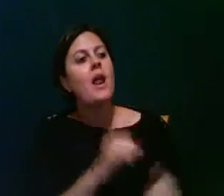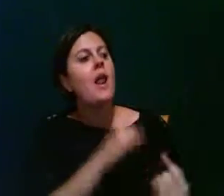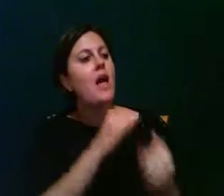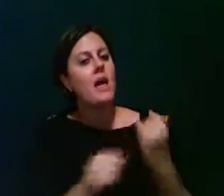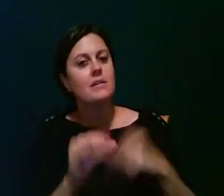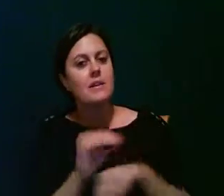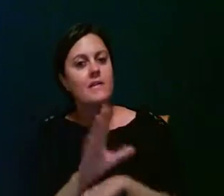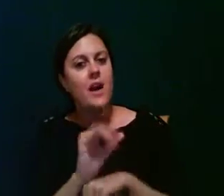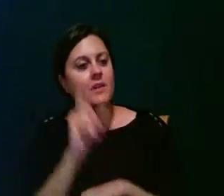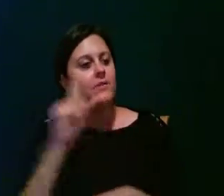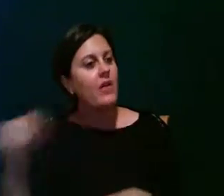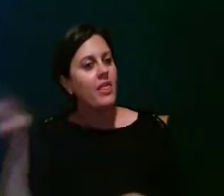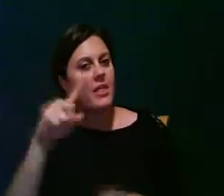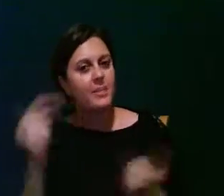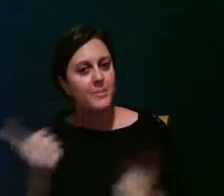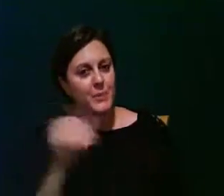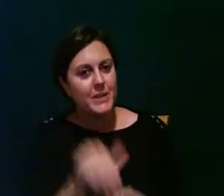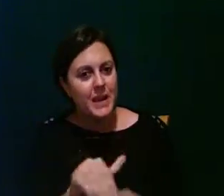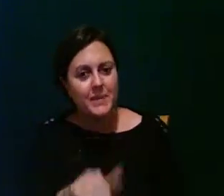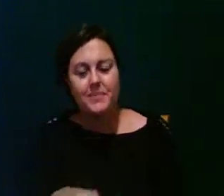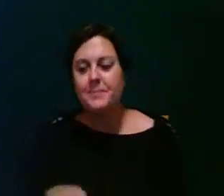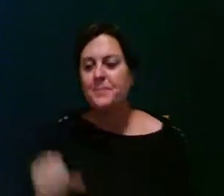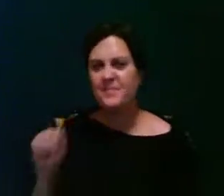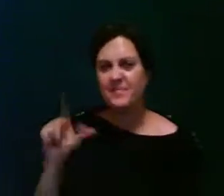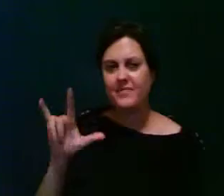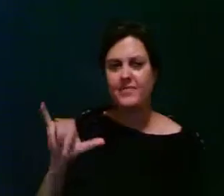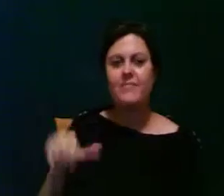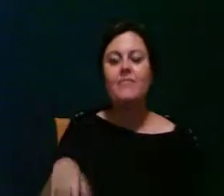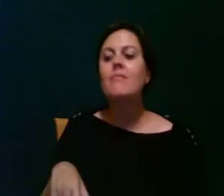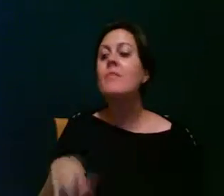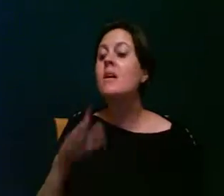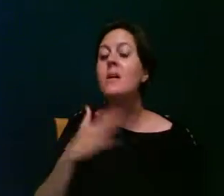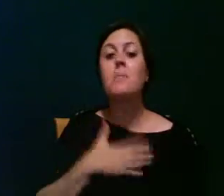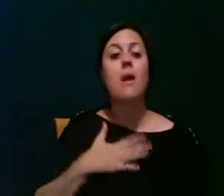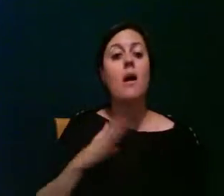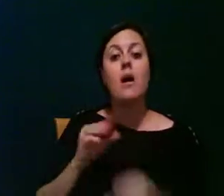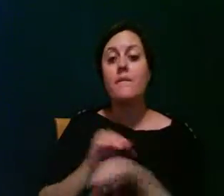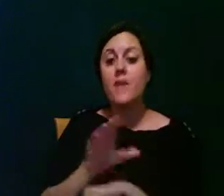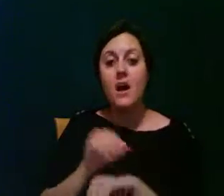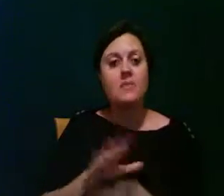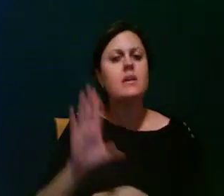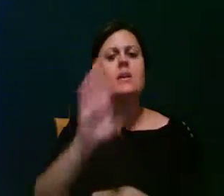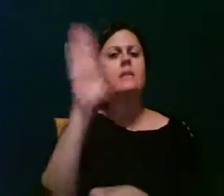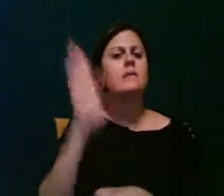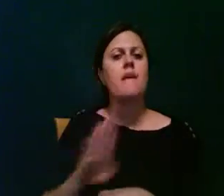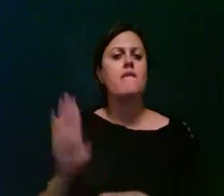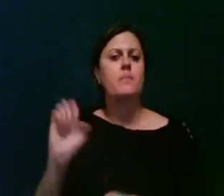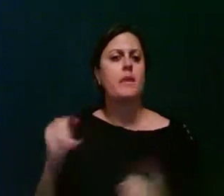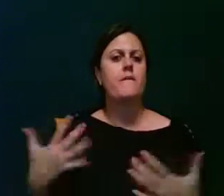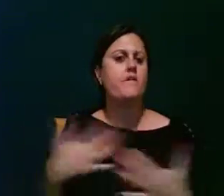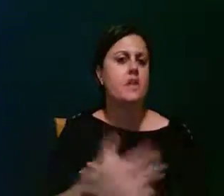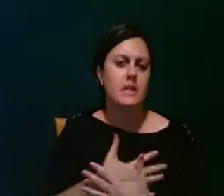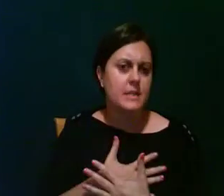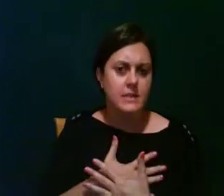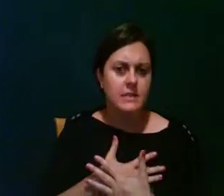I would venture to say, never be afraid. And in that respect and in that regard,